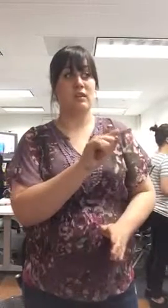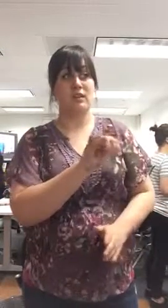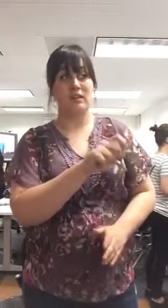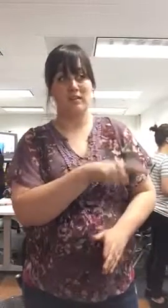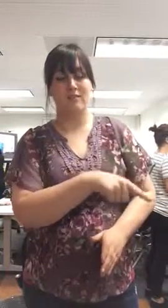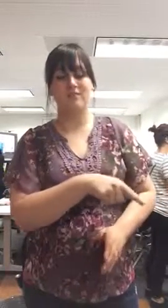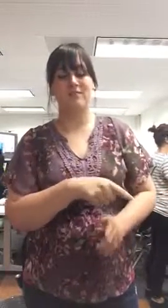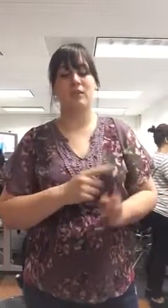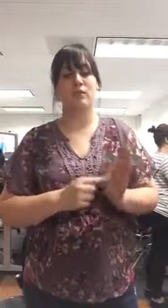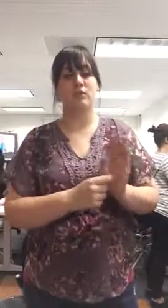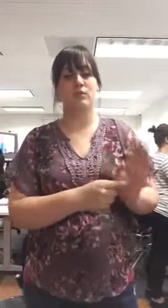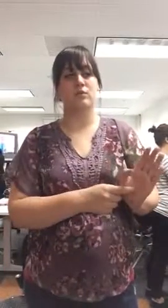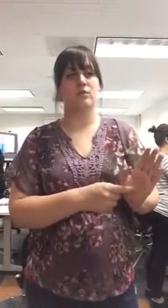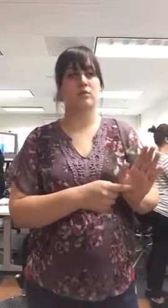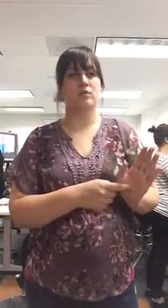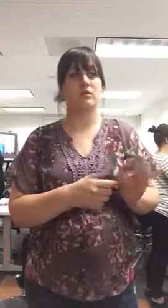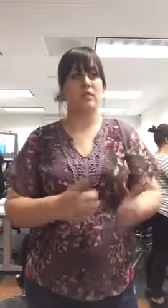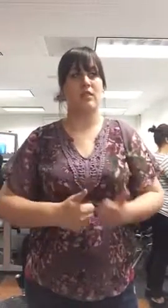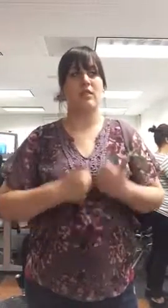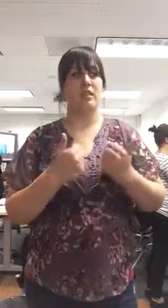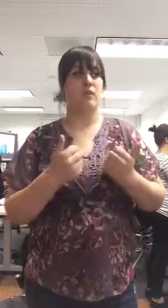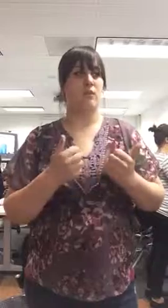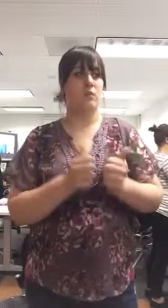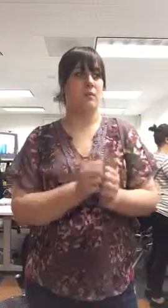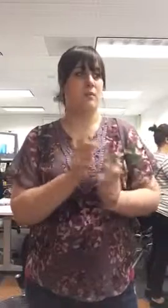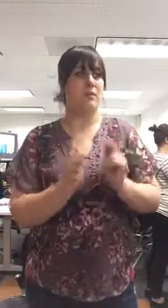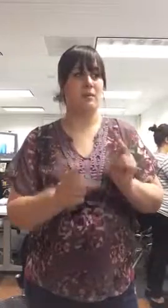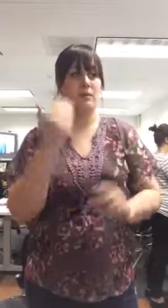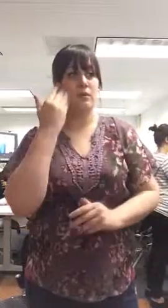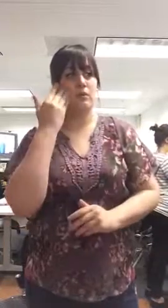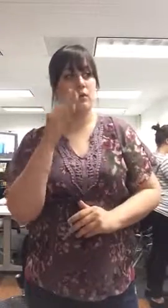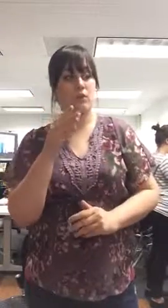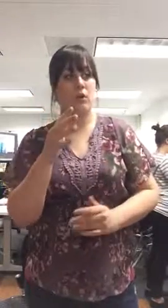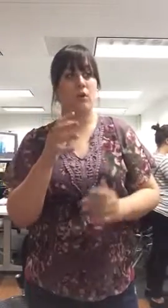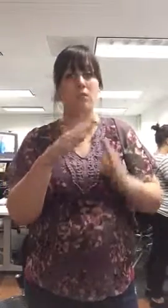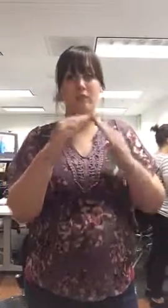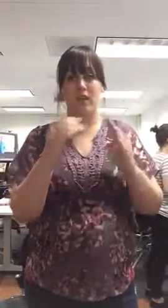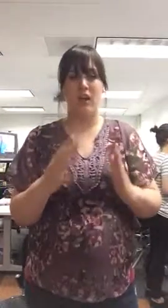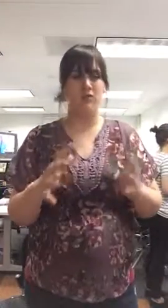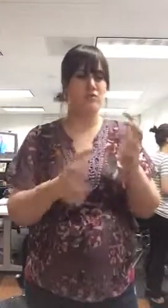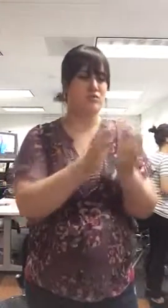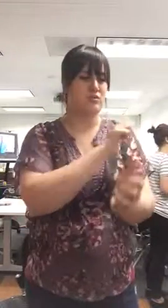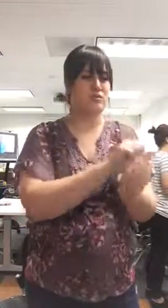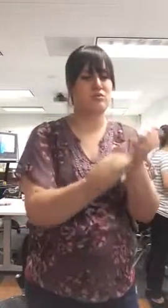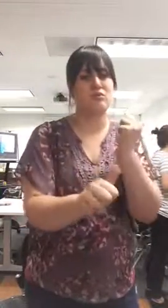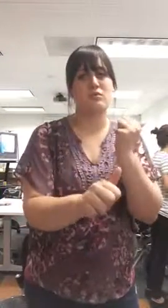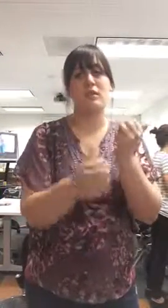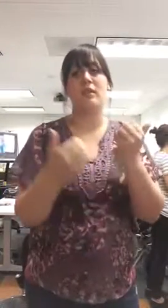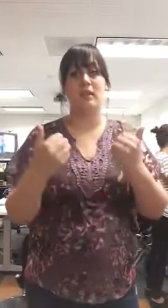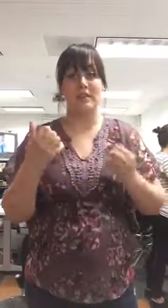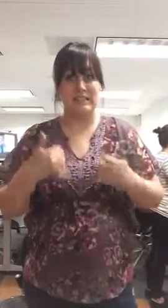is you have to live with all these people you don't know. All the houses that were destroyed. They still have a major housing shortage in the Soviet Union. Russia, yeah.